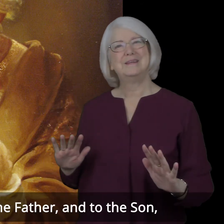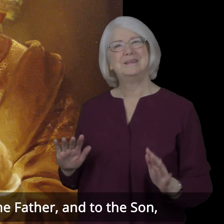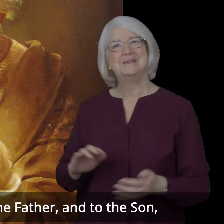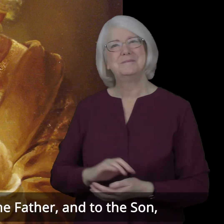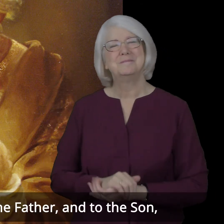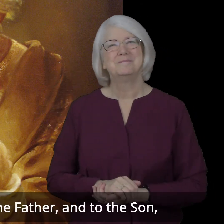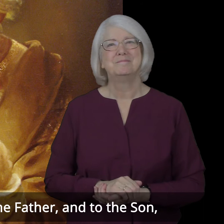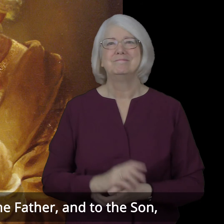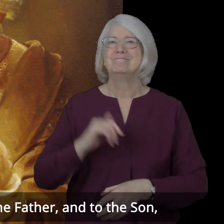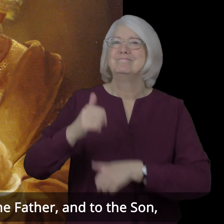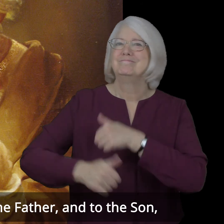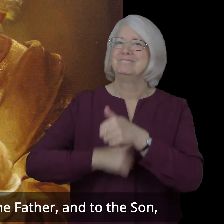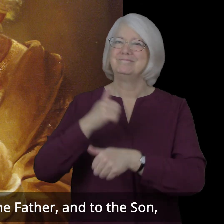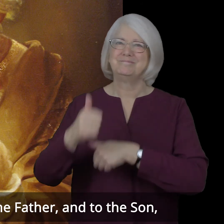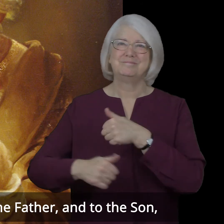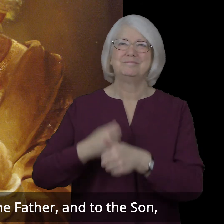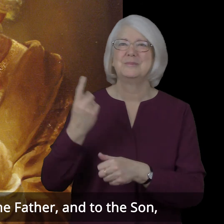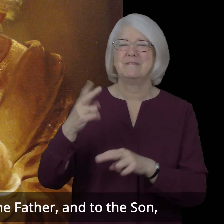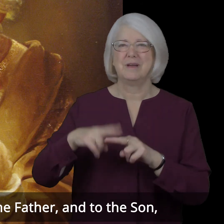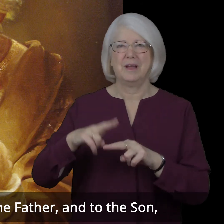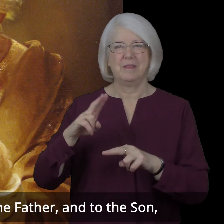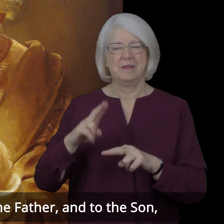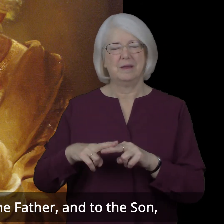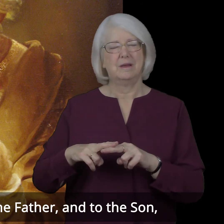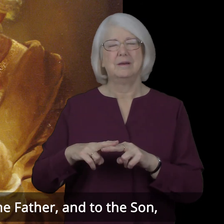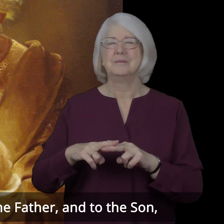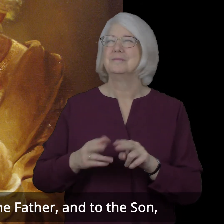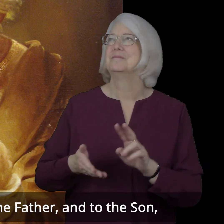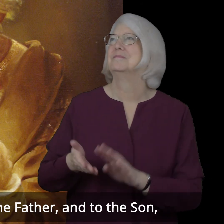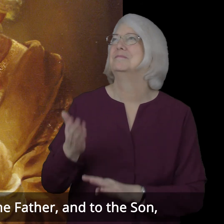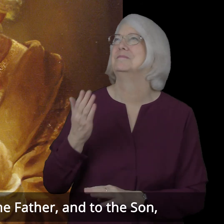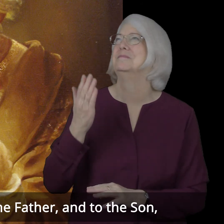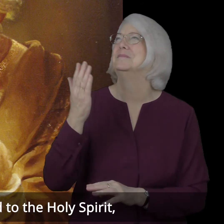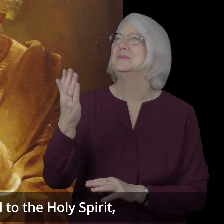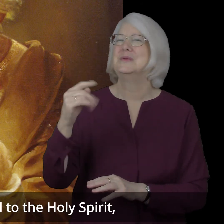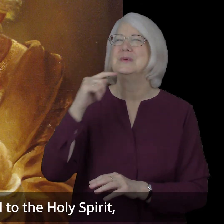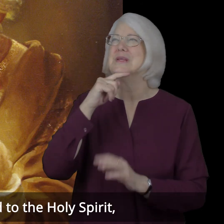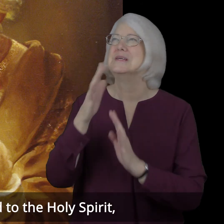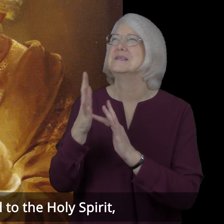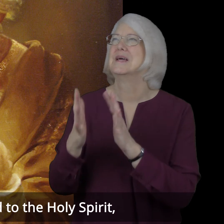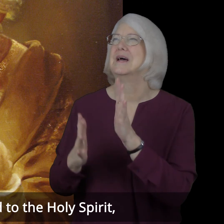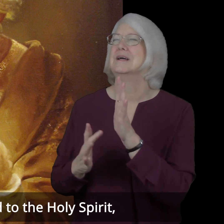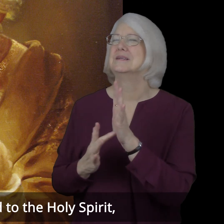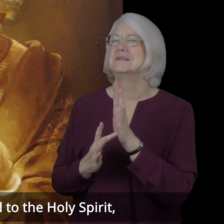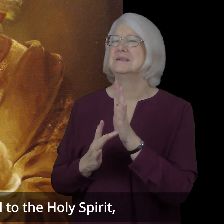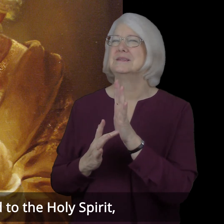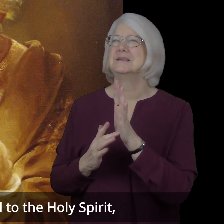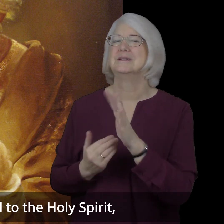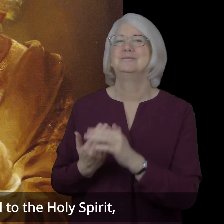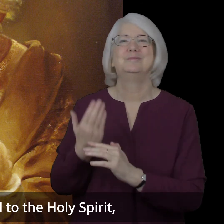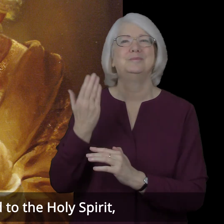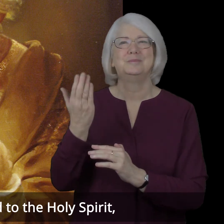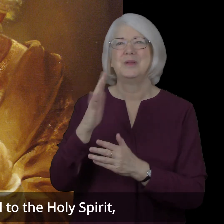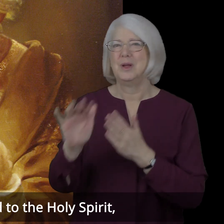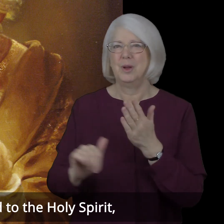Glory to the Father, and to the Son, and